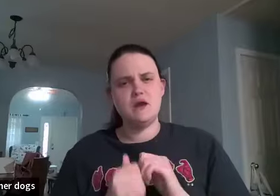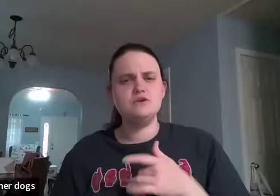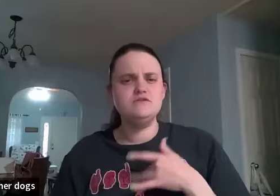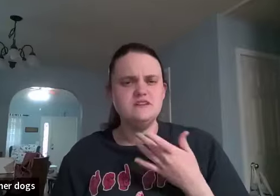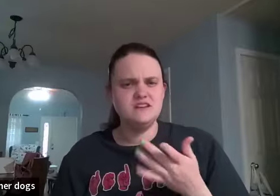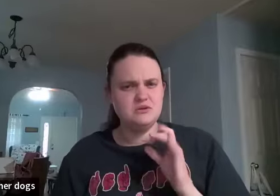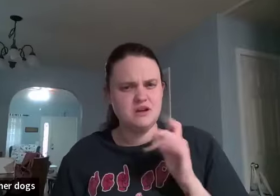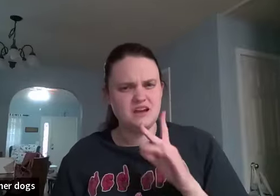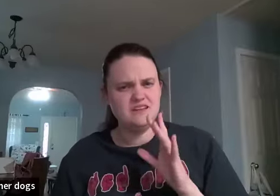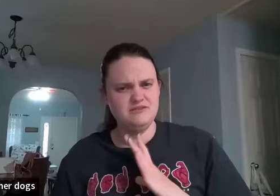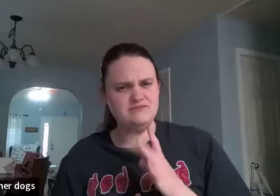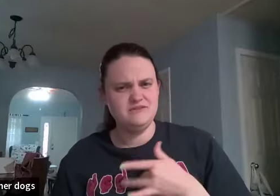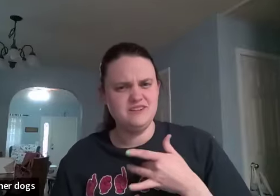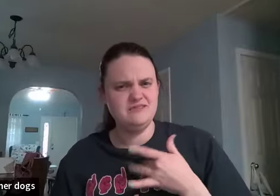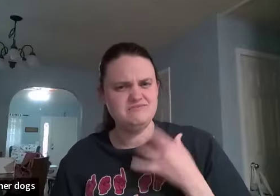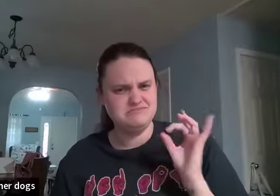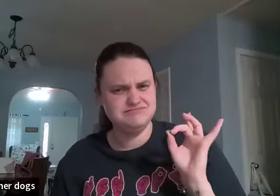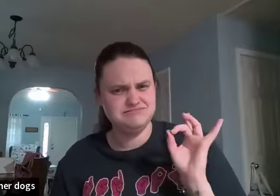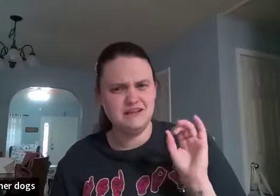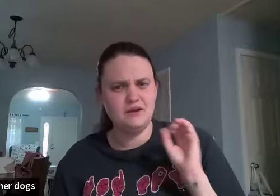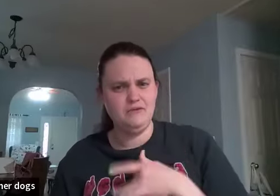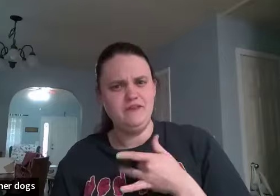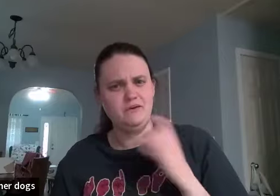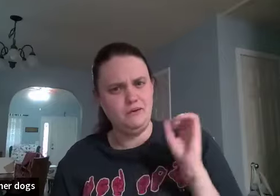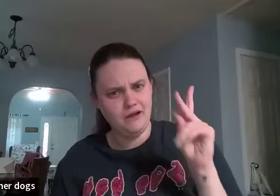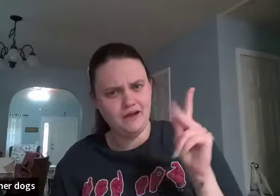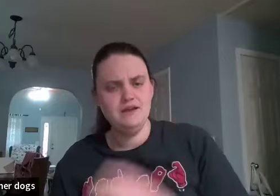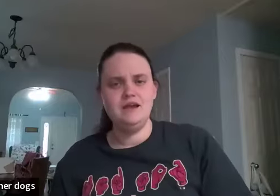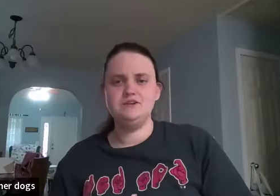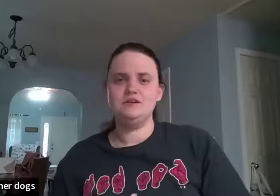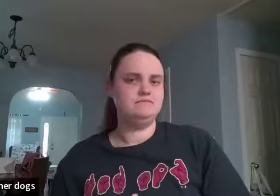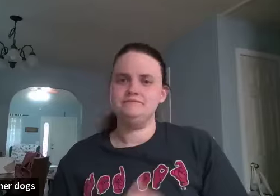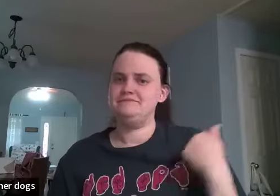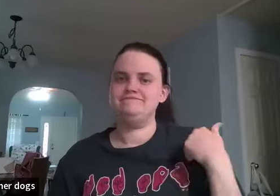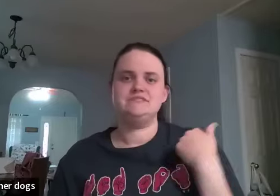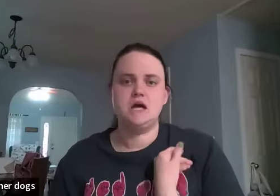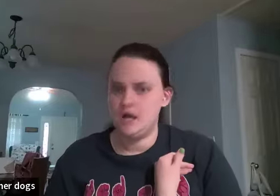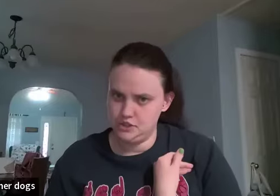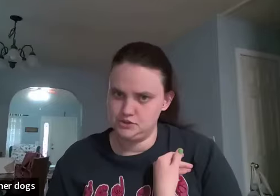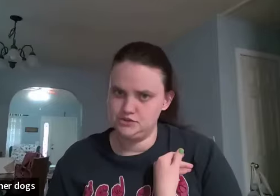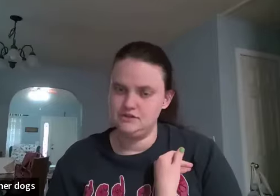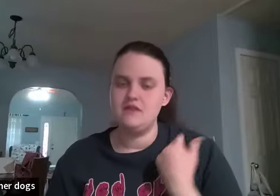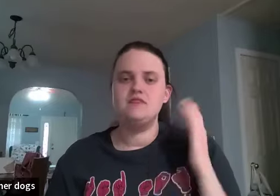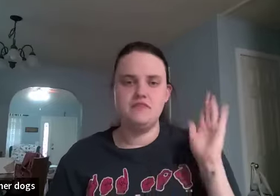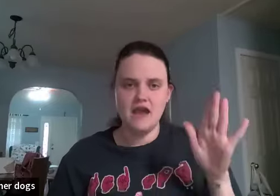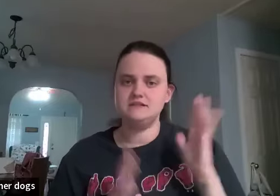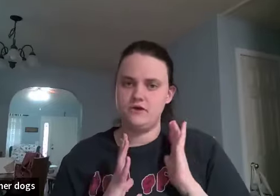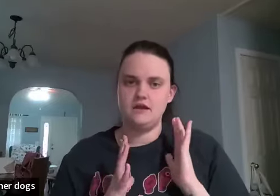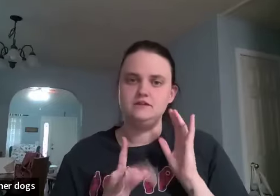like, how are you feeling? Like, you okay? You feel like you feel okay? And you're like, tired. That's fine.